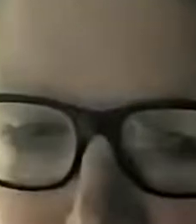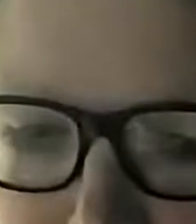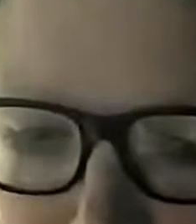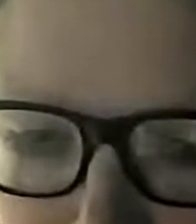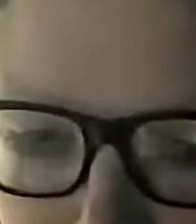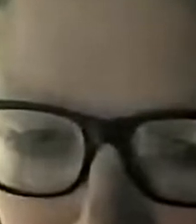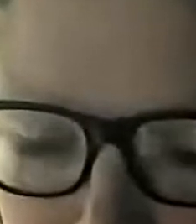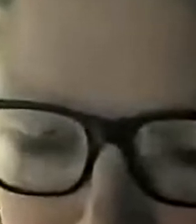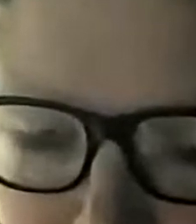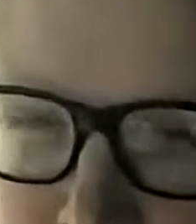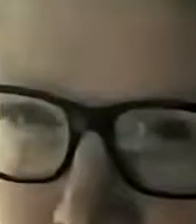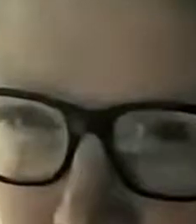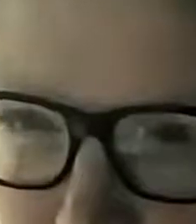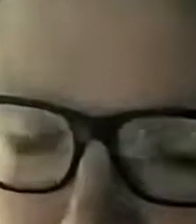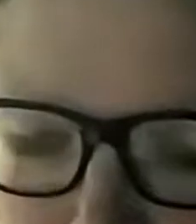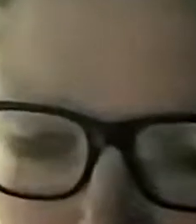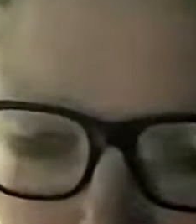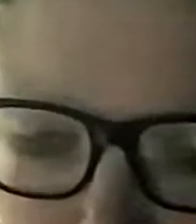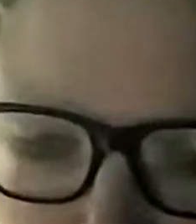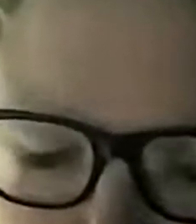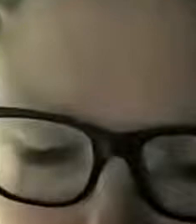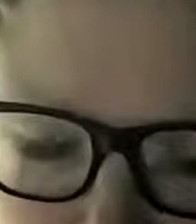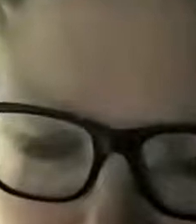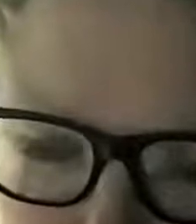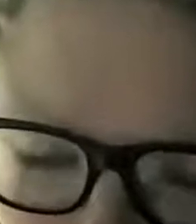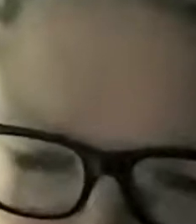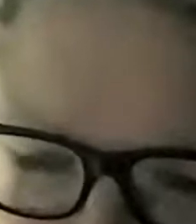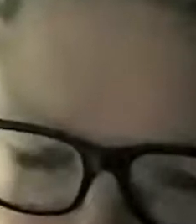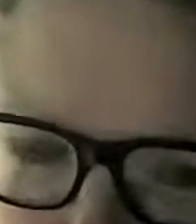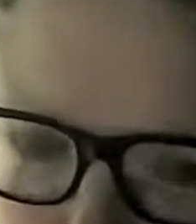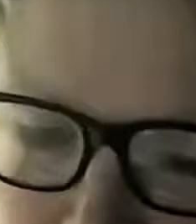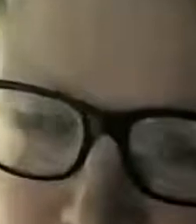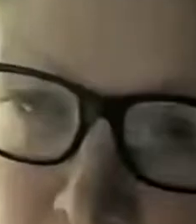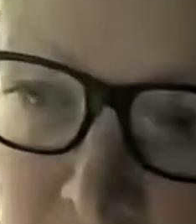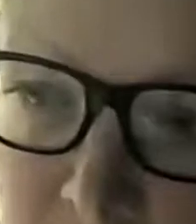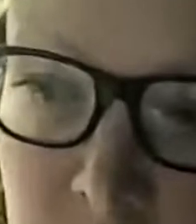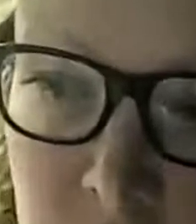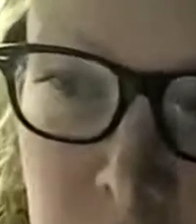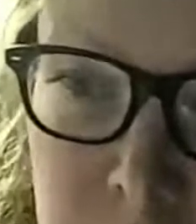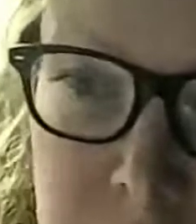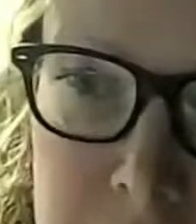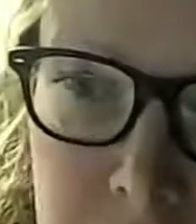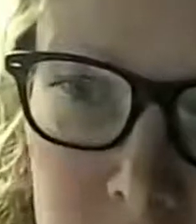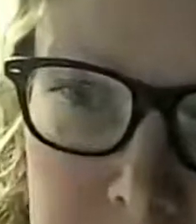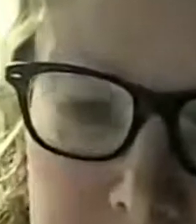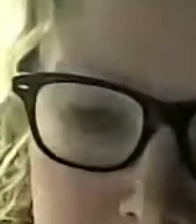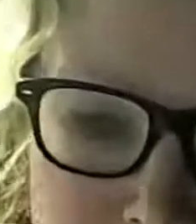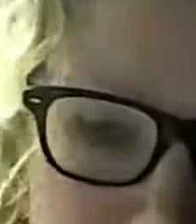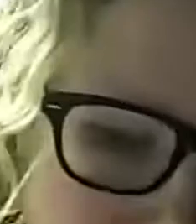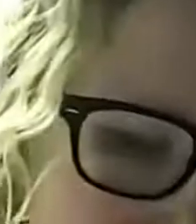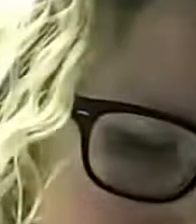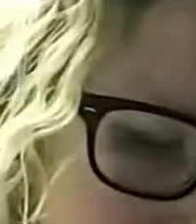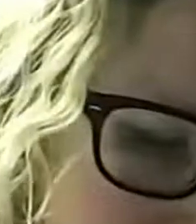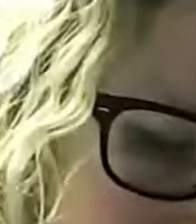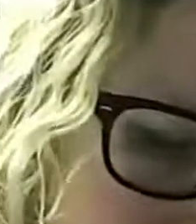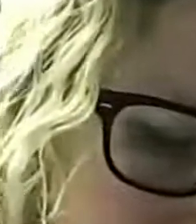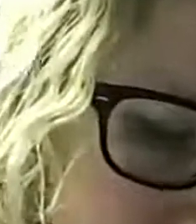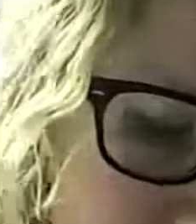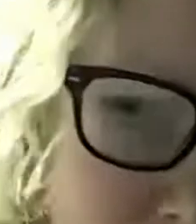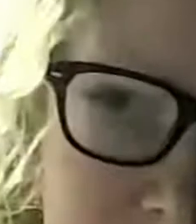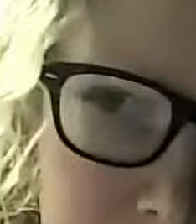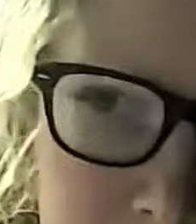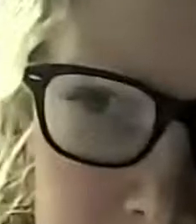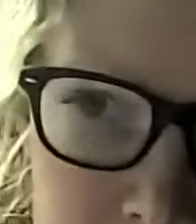planning classes by the end of this summer, I believe. Can you give us a bit more detail on that? Is that going to be for just new properties or existing ones?